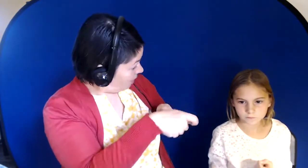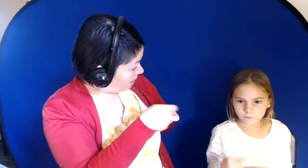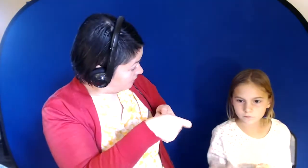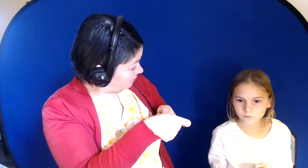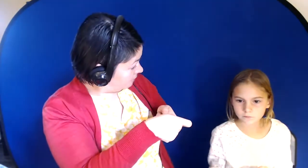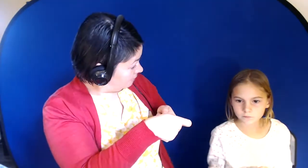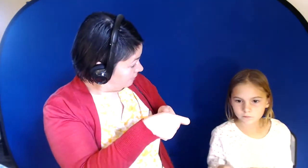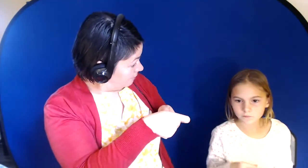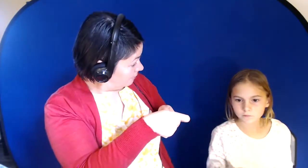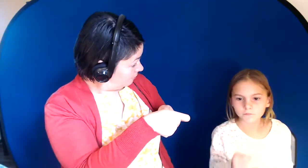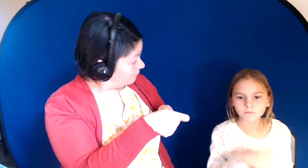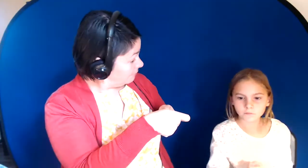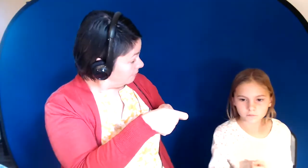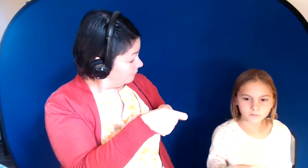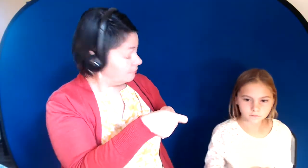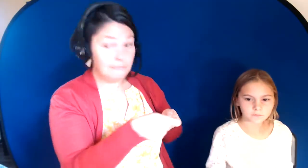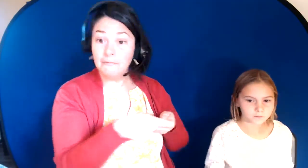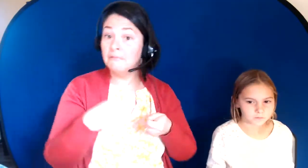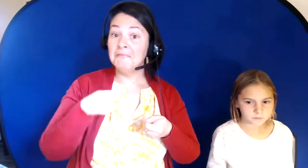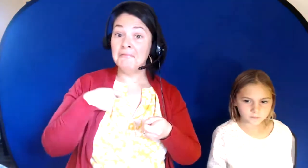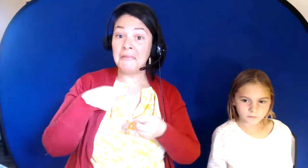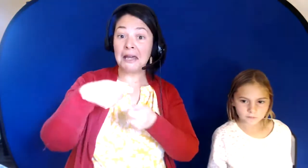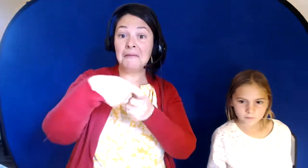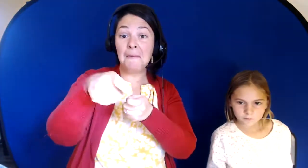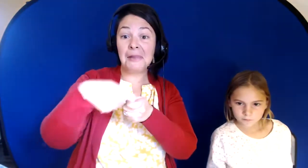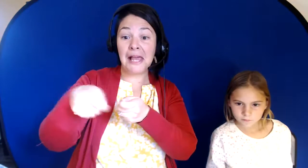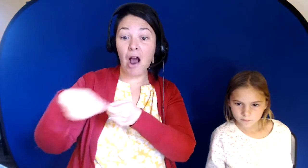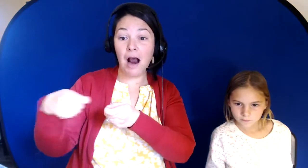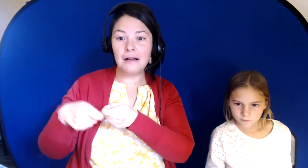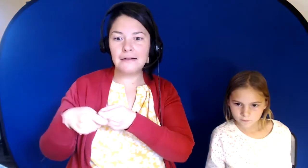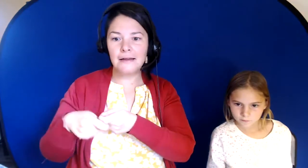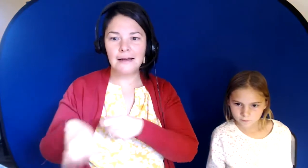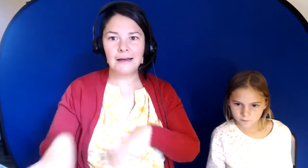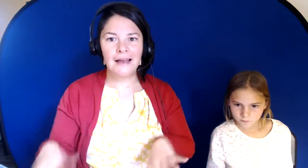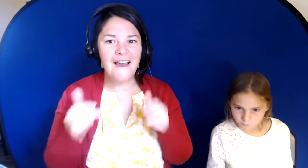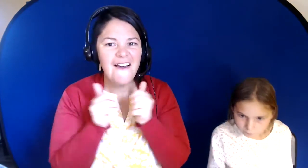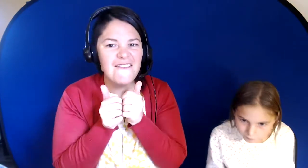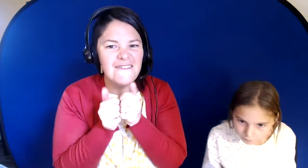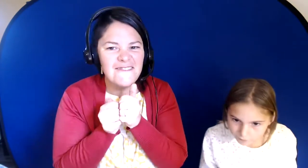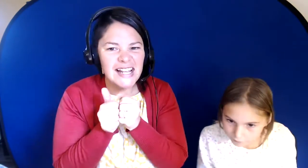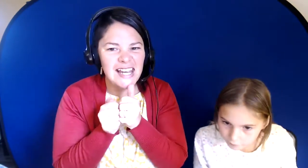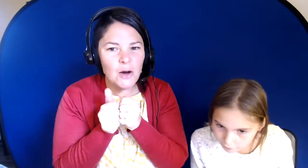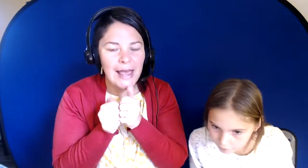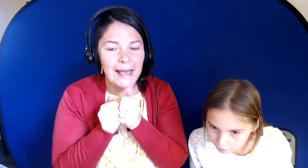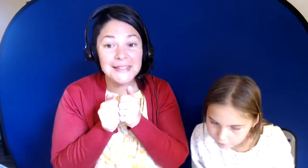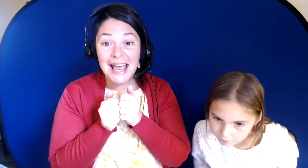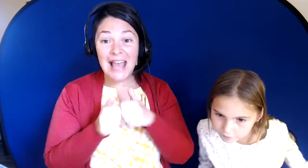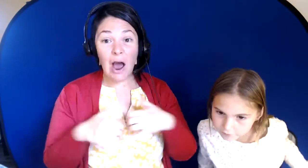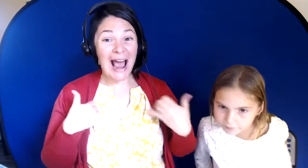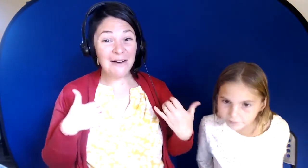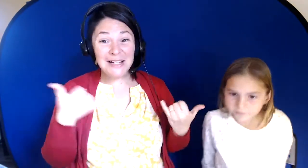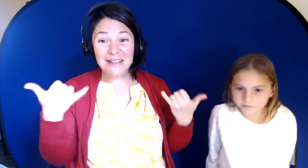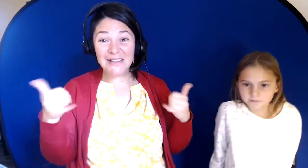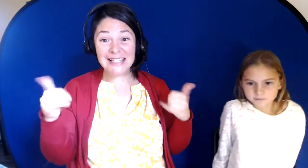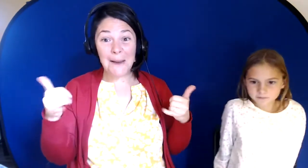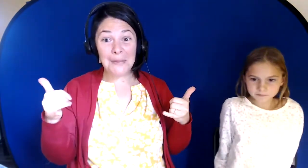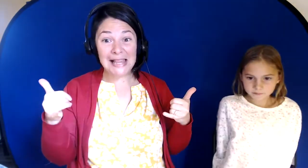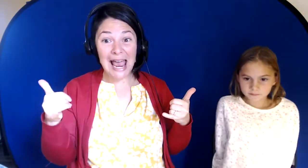cards? Hmm? Me play cards. Video games. Now, I don't even have to say play. I